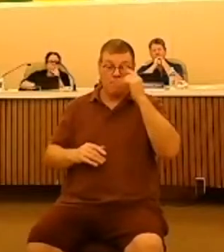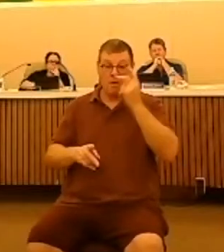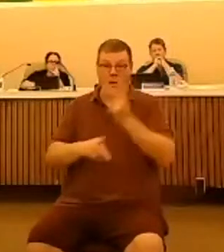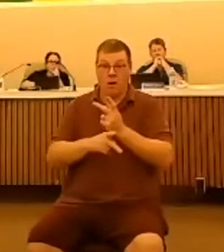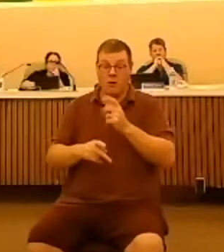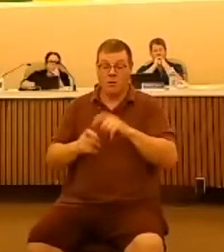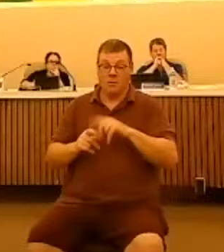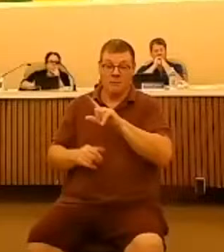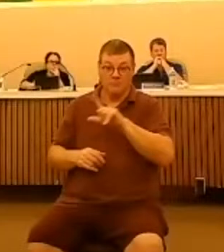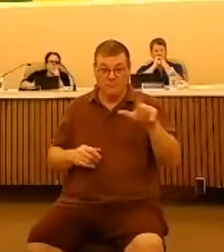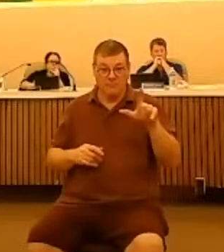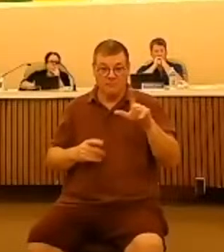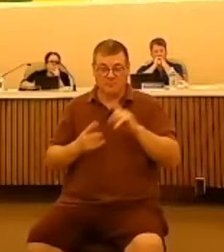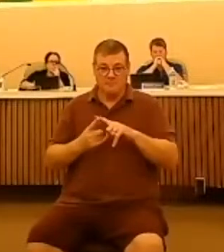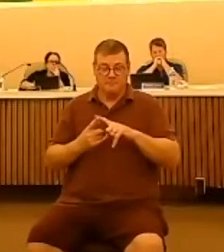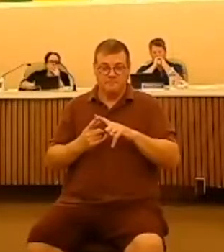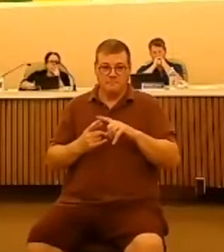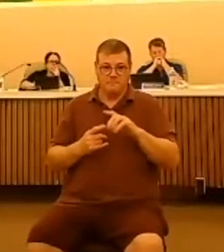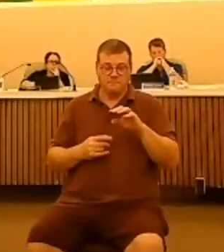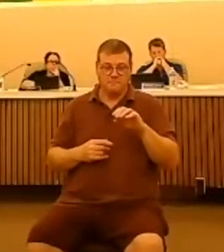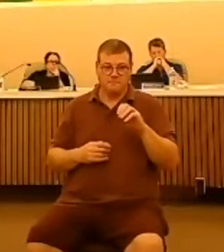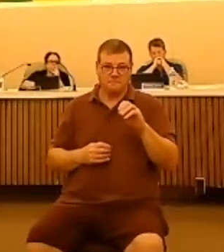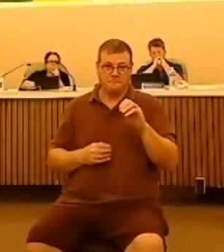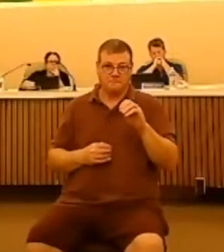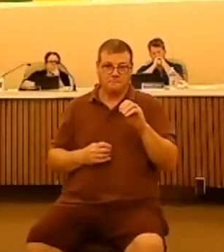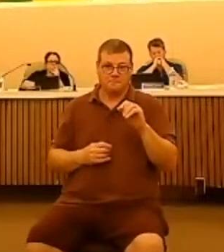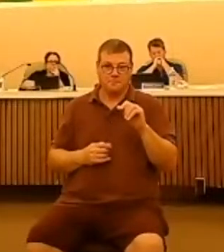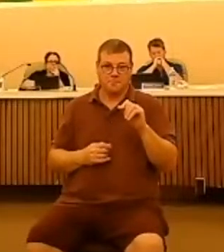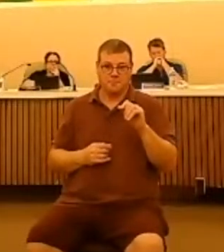a left turn out onto